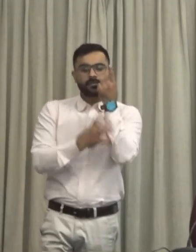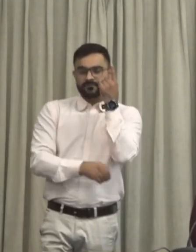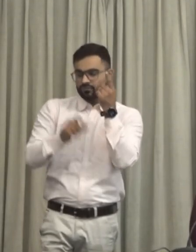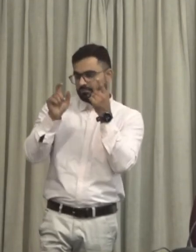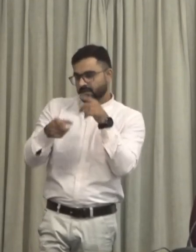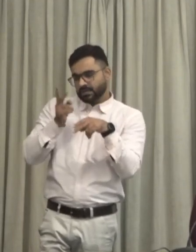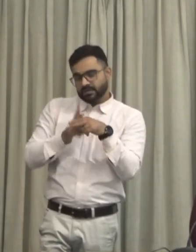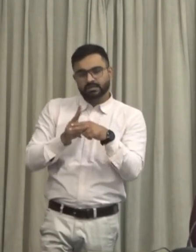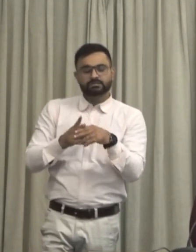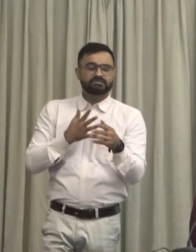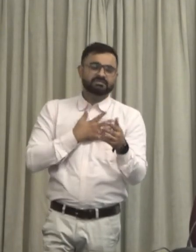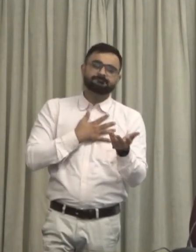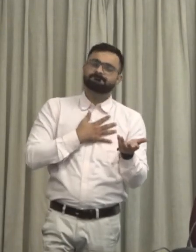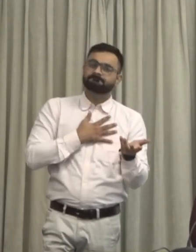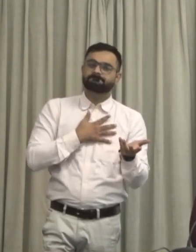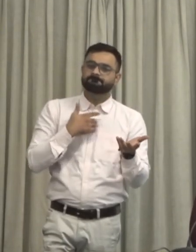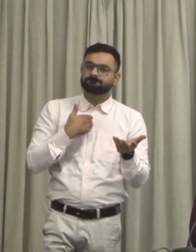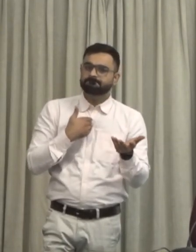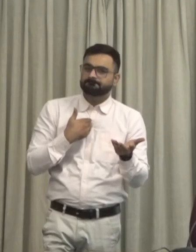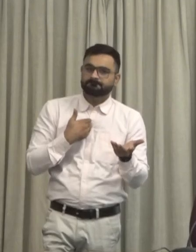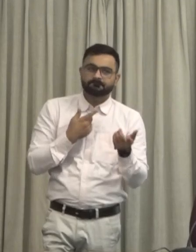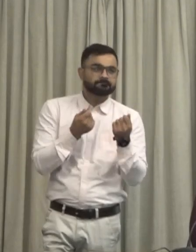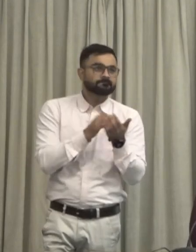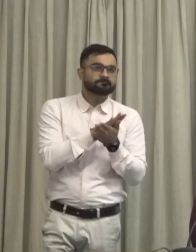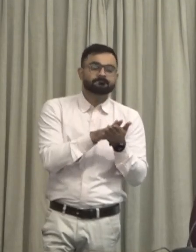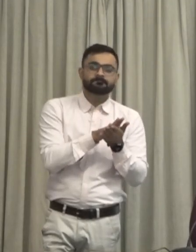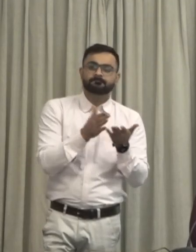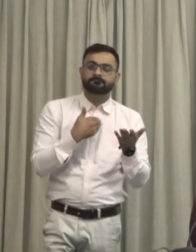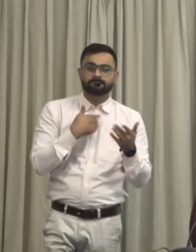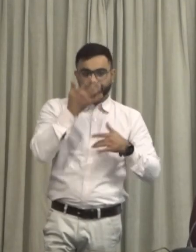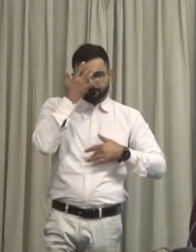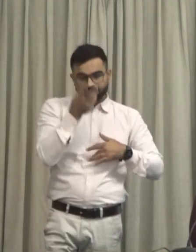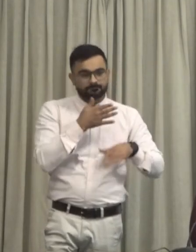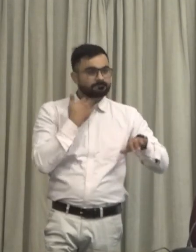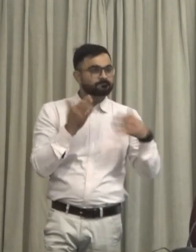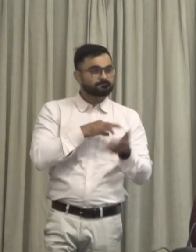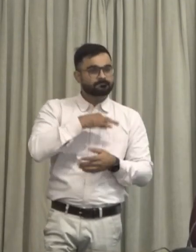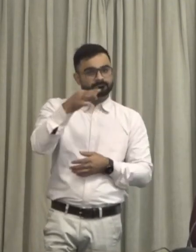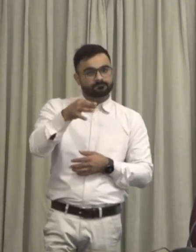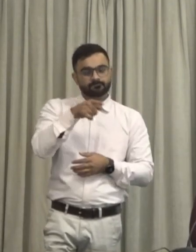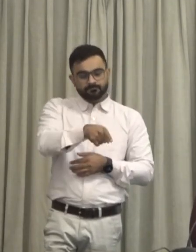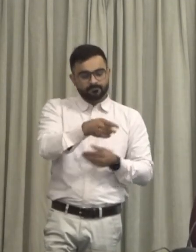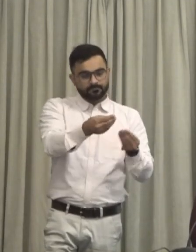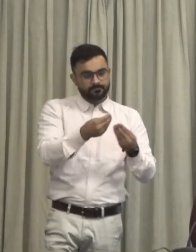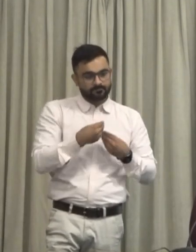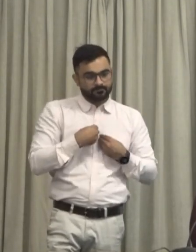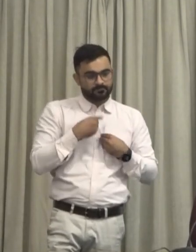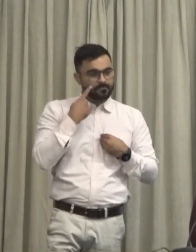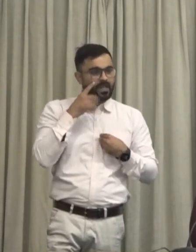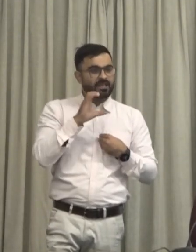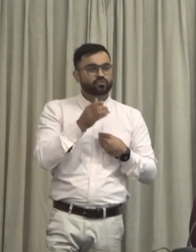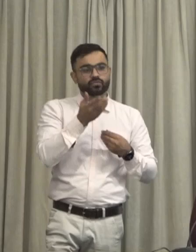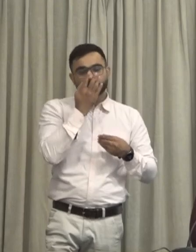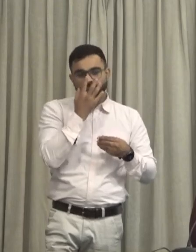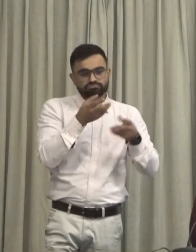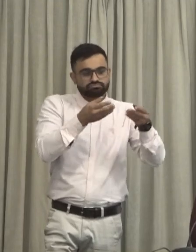will keep feeling guilty that because I was not having money, that's why my patient has died, because I could not give an ICU bed. But